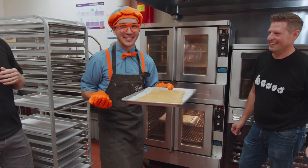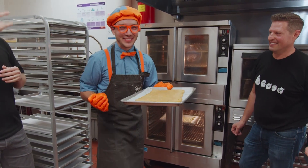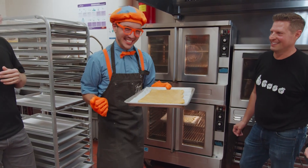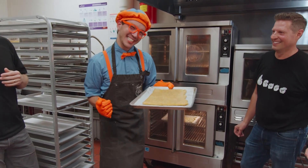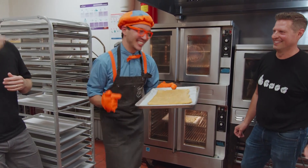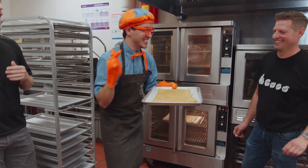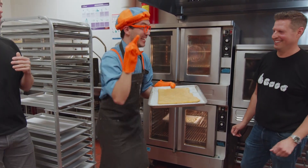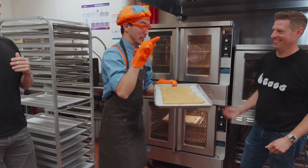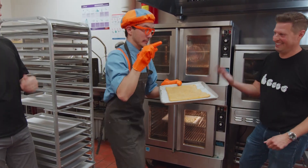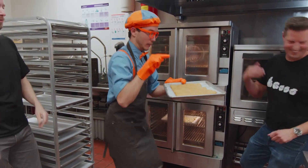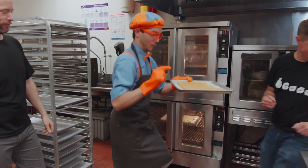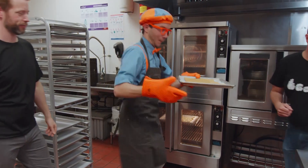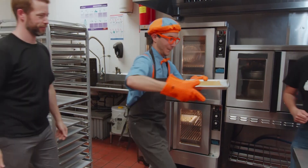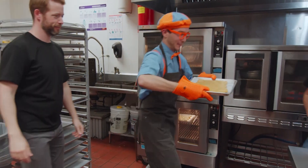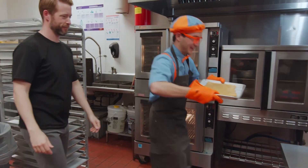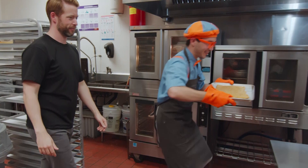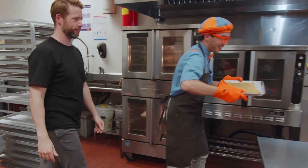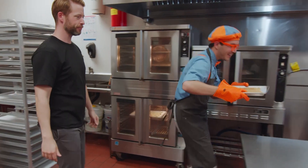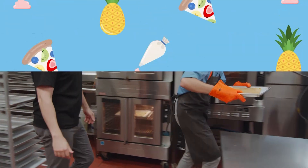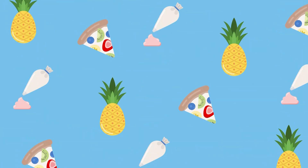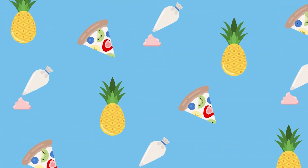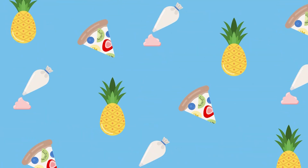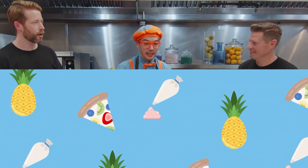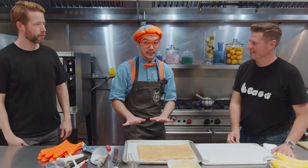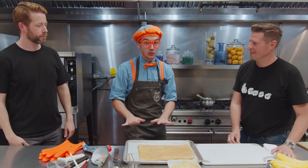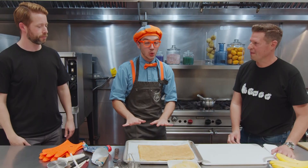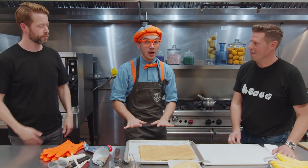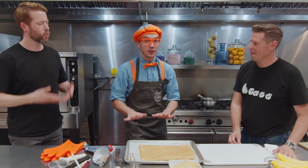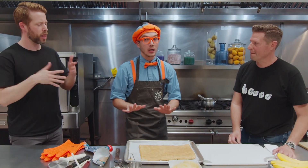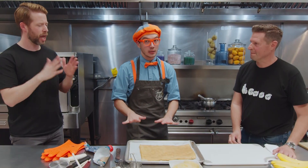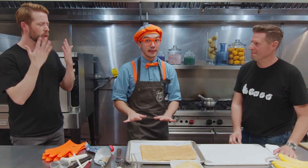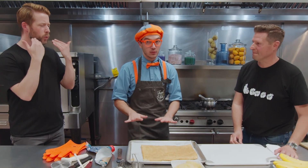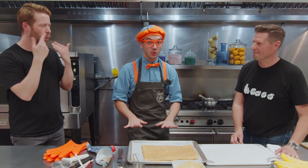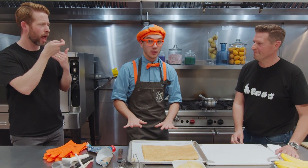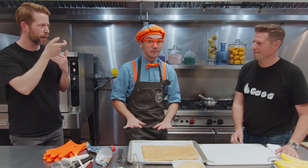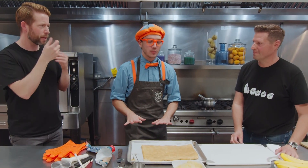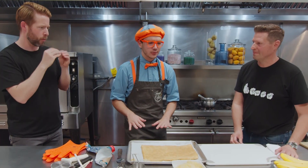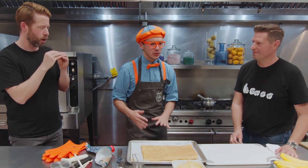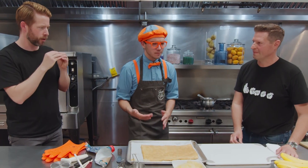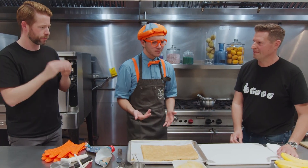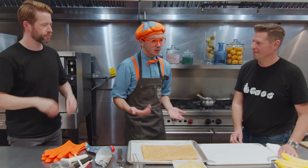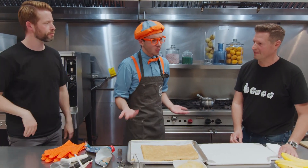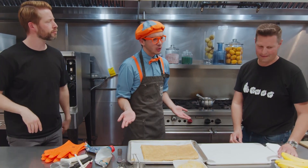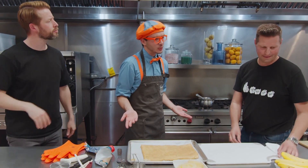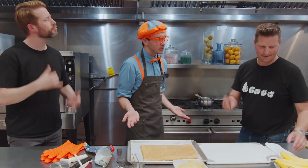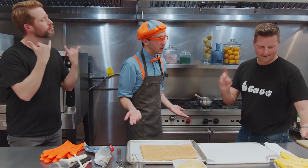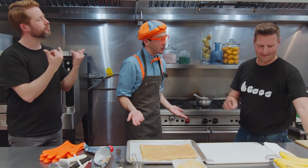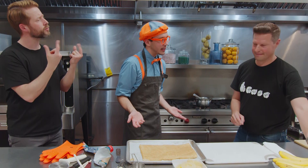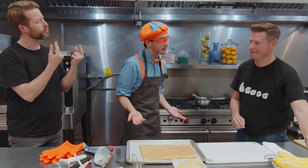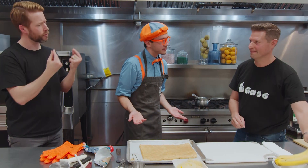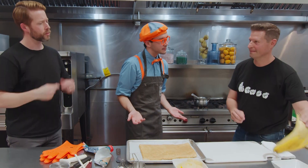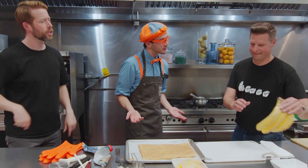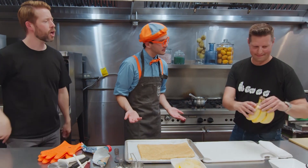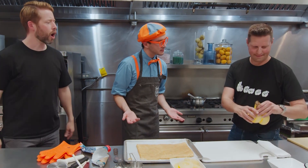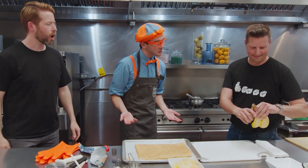better with those! Let's go! We'll let this cool off a little more. So, what should we do while